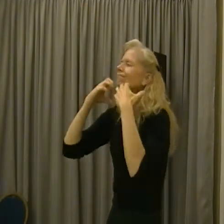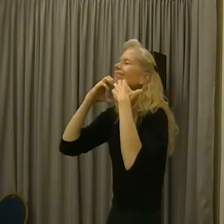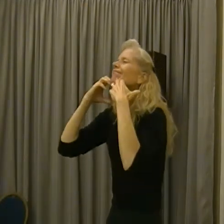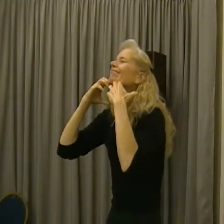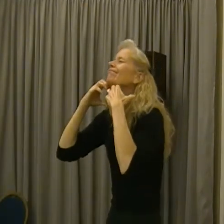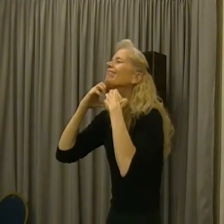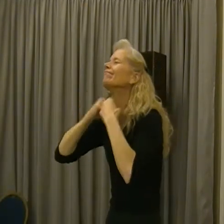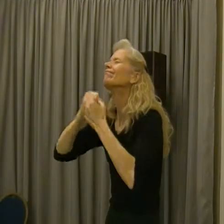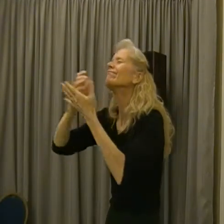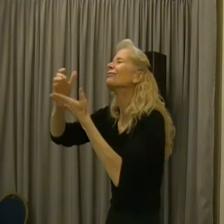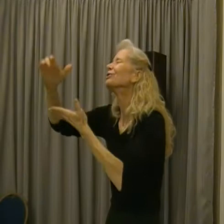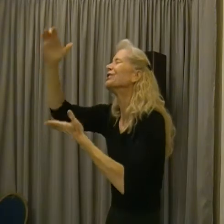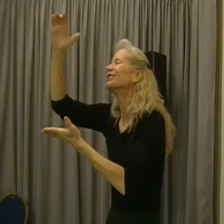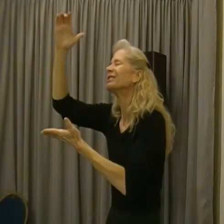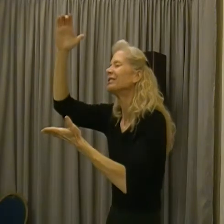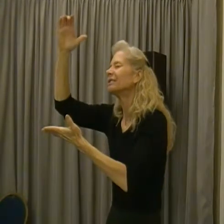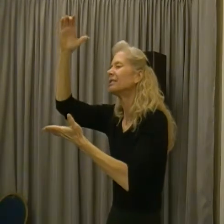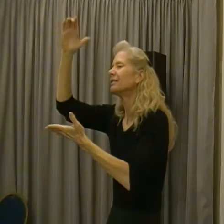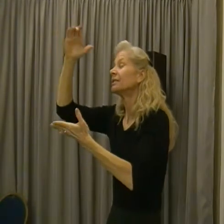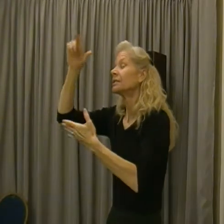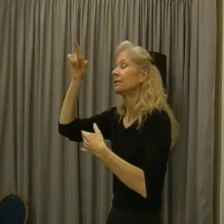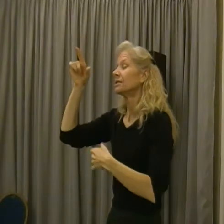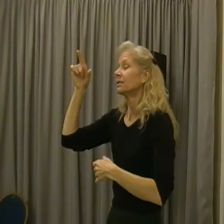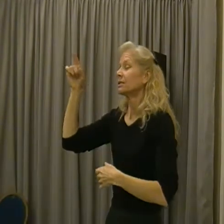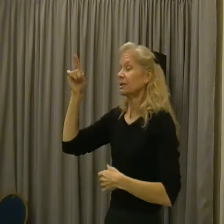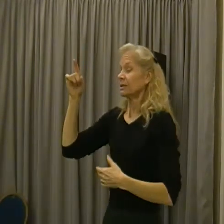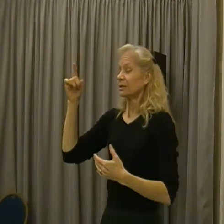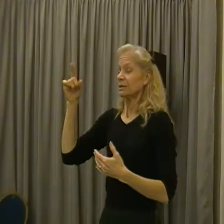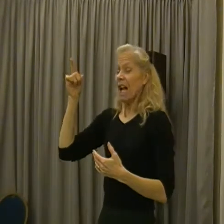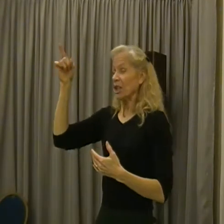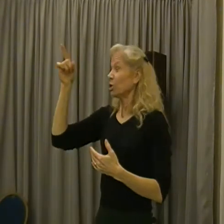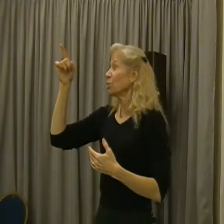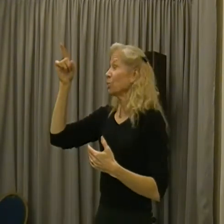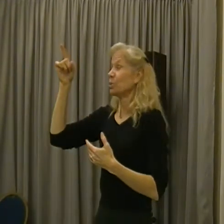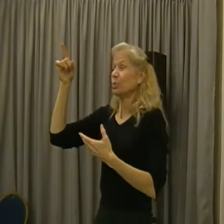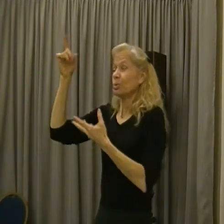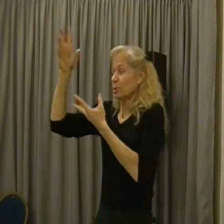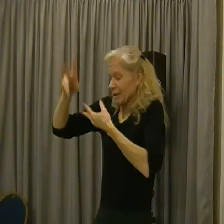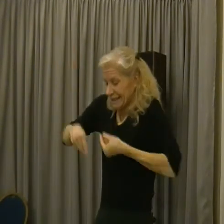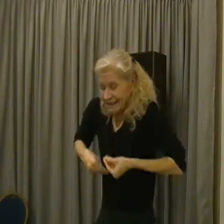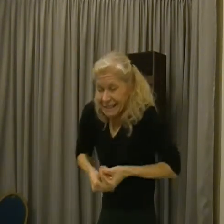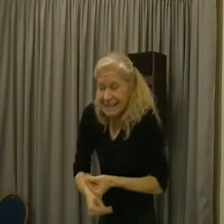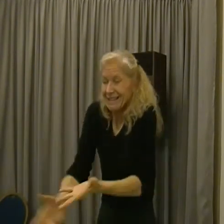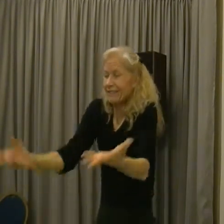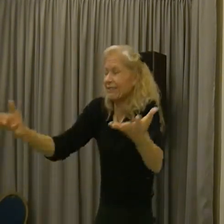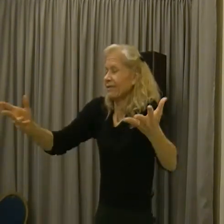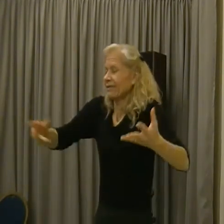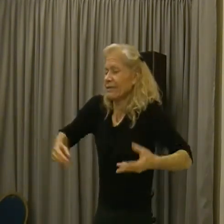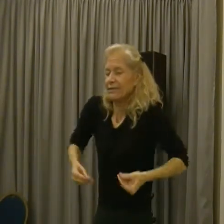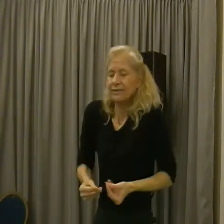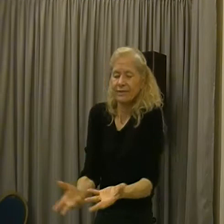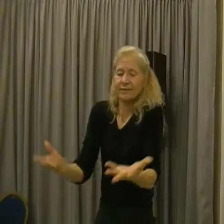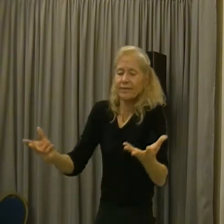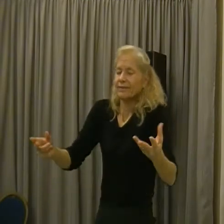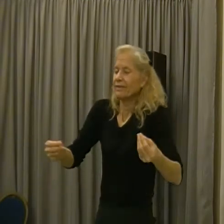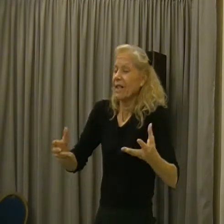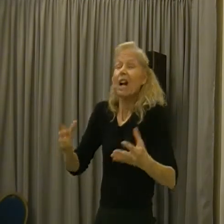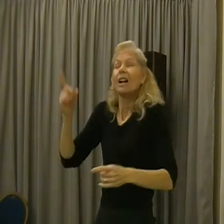Christ is the testimony of Your wonderful love to us. Father, we do thank You and praise You